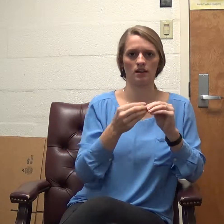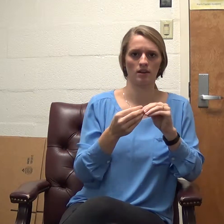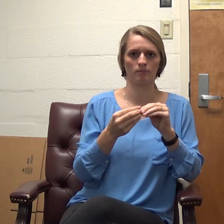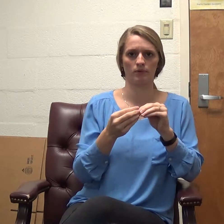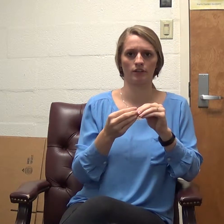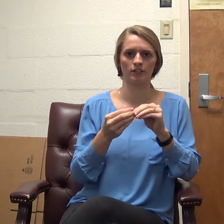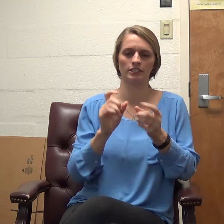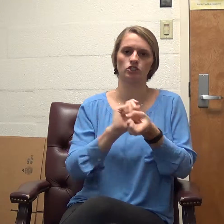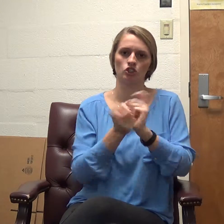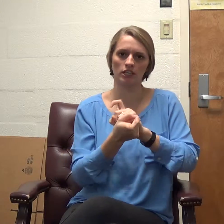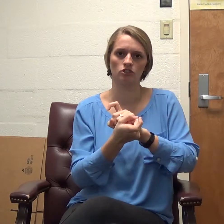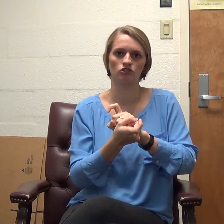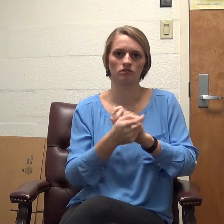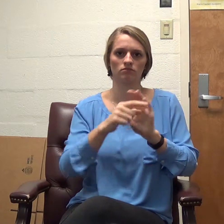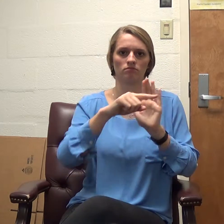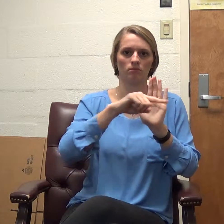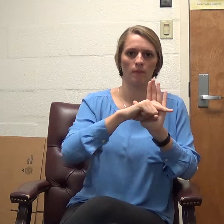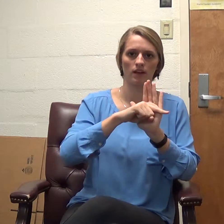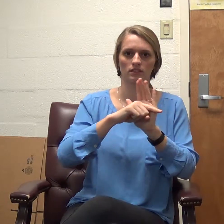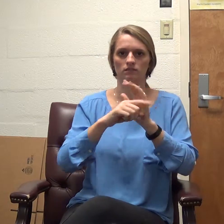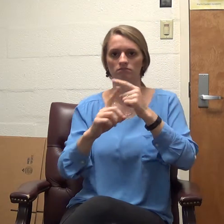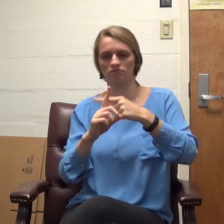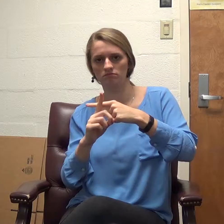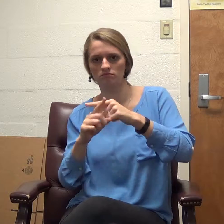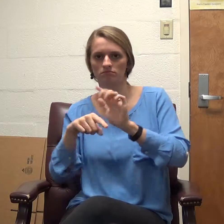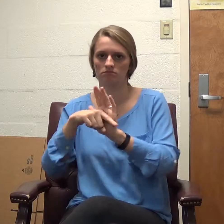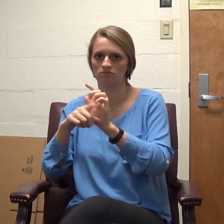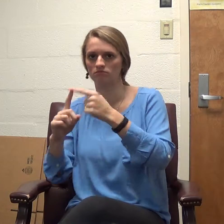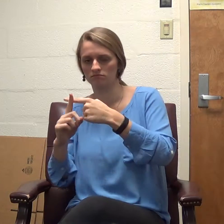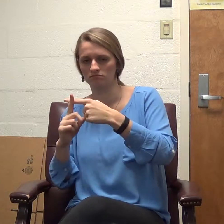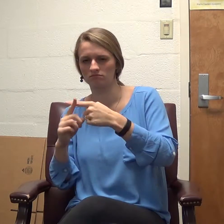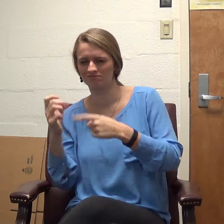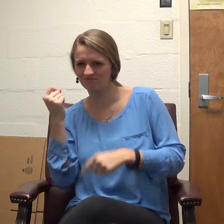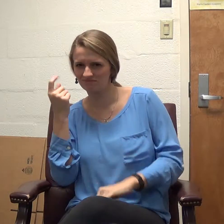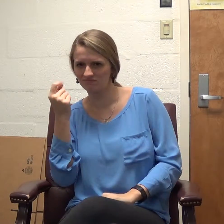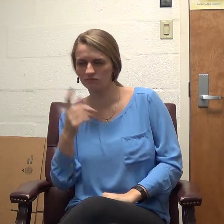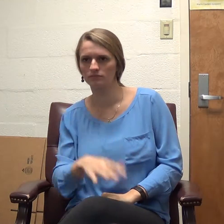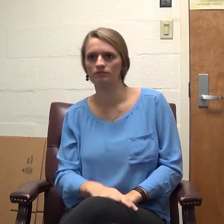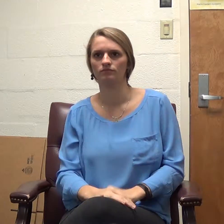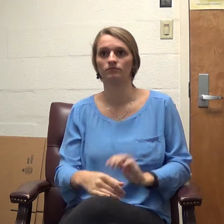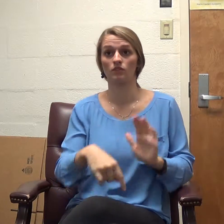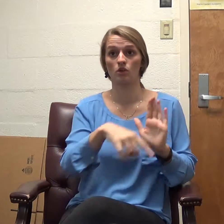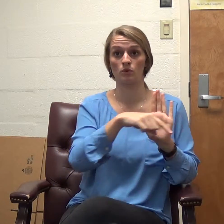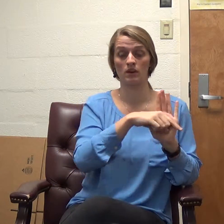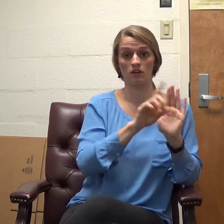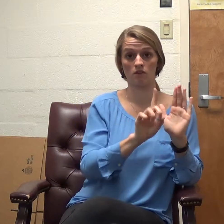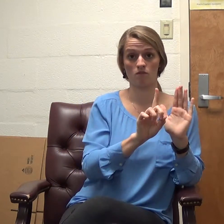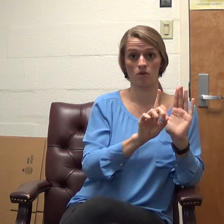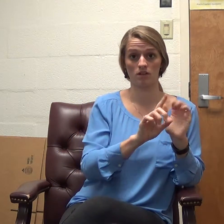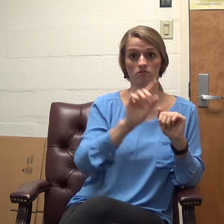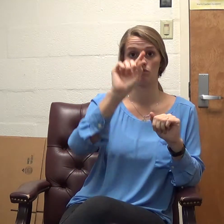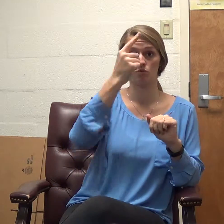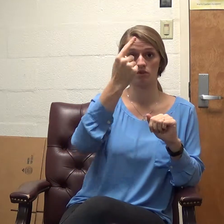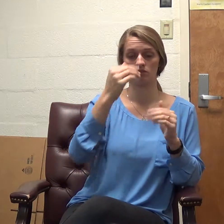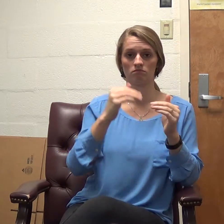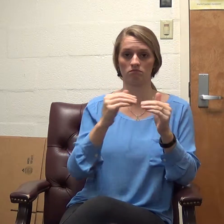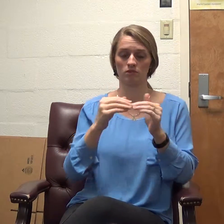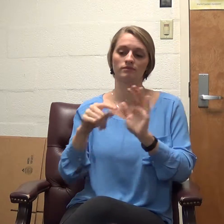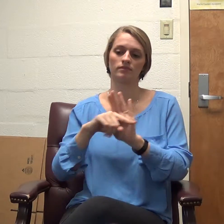example. Negative 1 to the 1 power is equal to negative 1, right? Because that's just negative 1 times itself